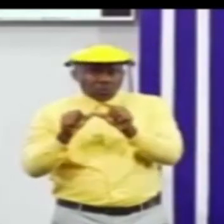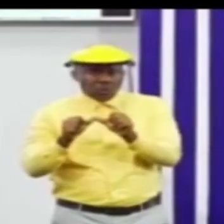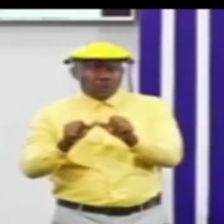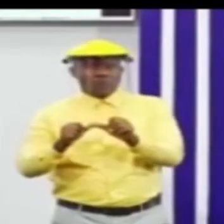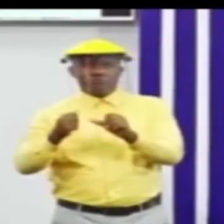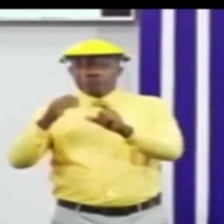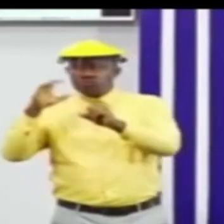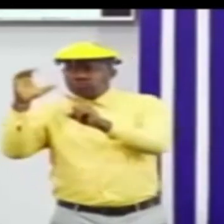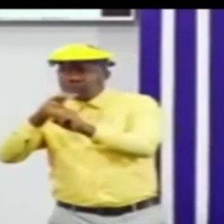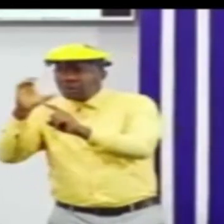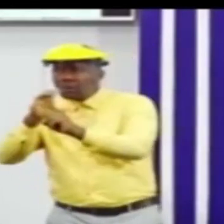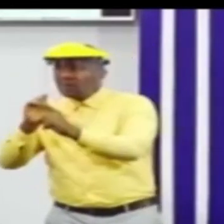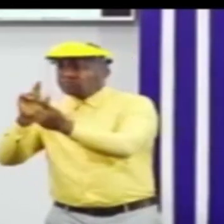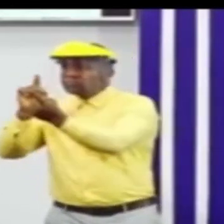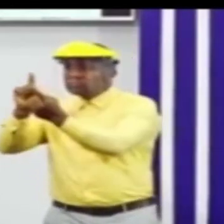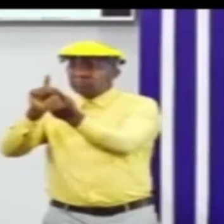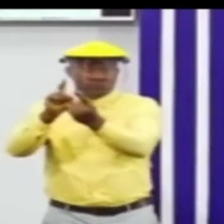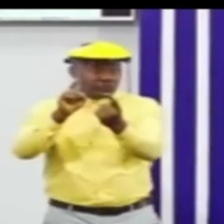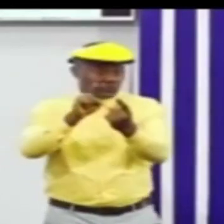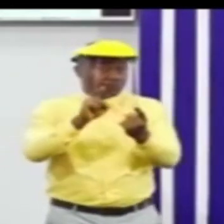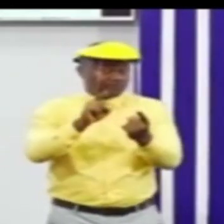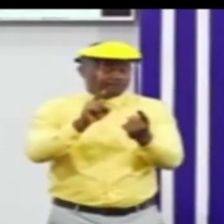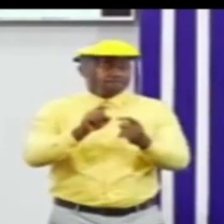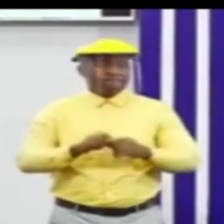continue to do.